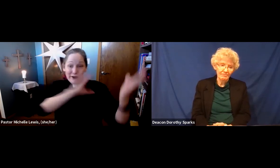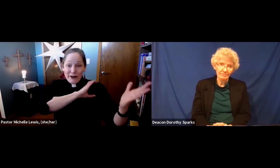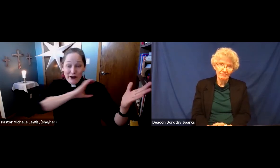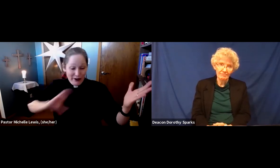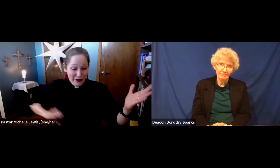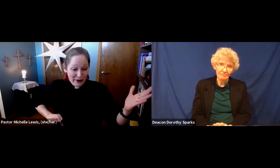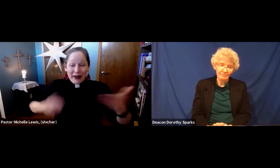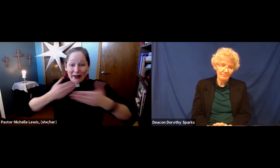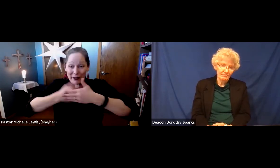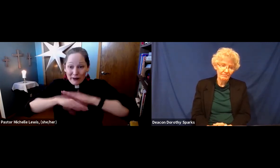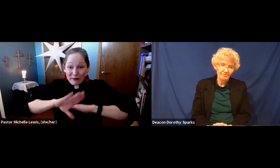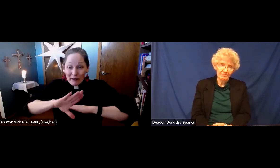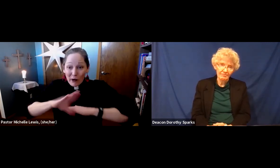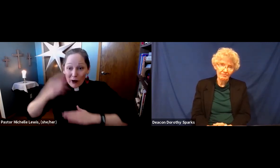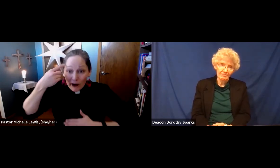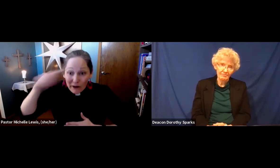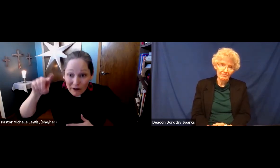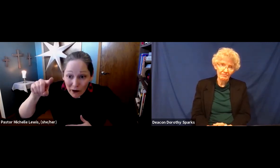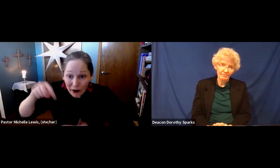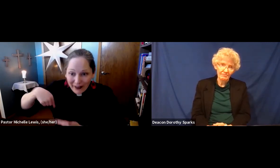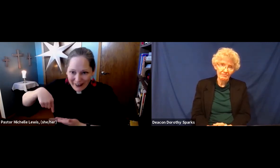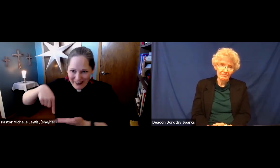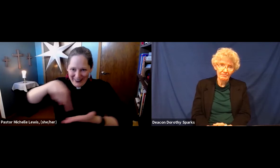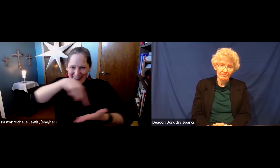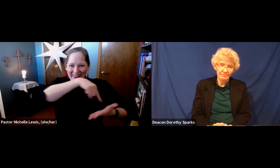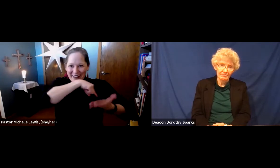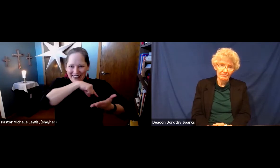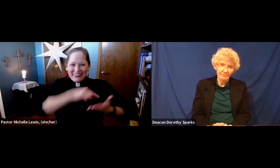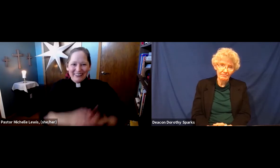Alleluia. Christ is born for us.